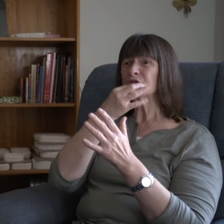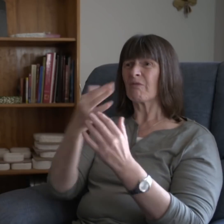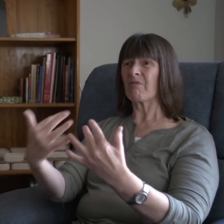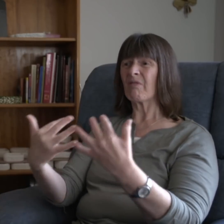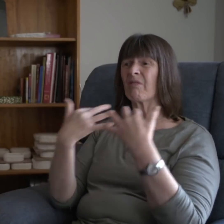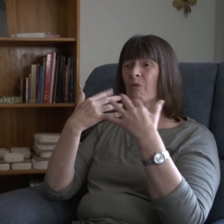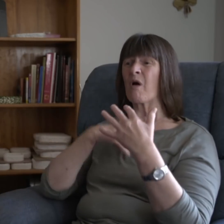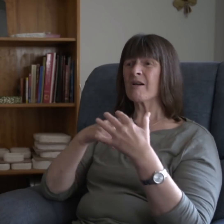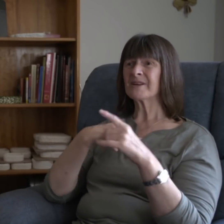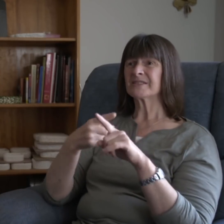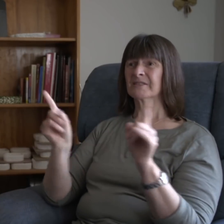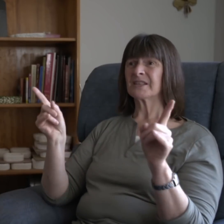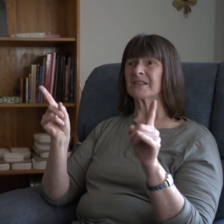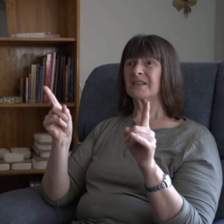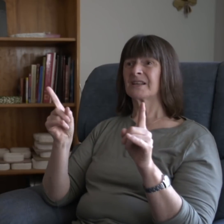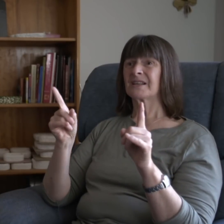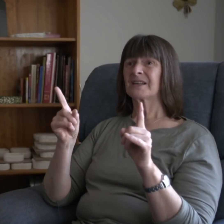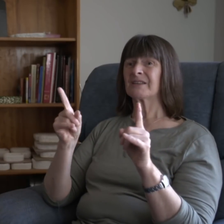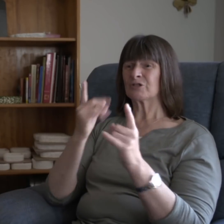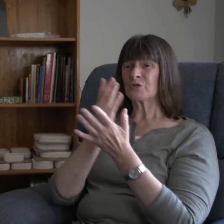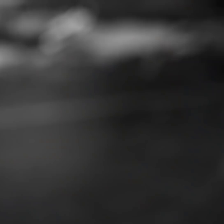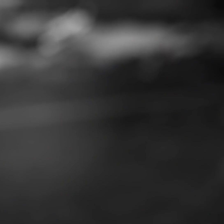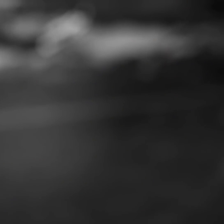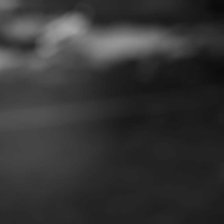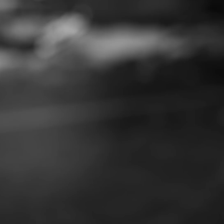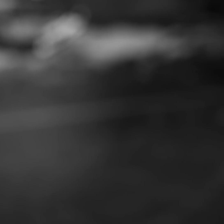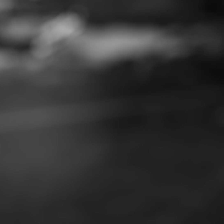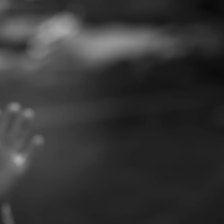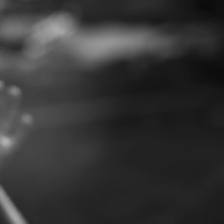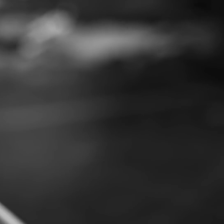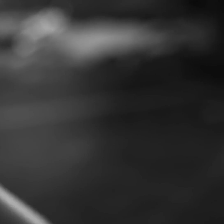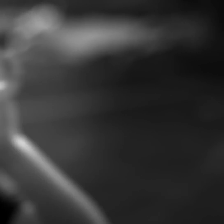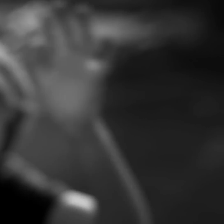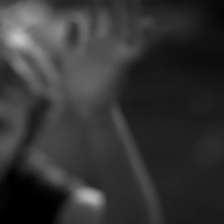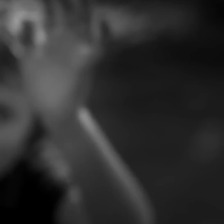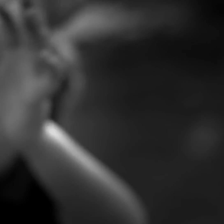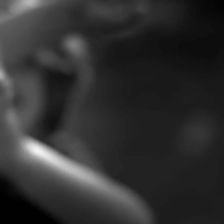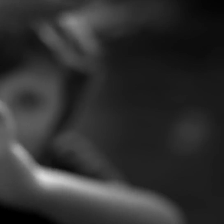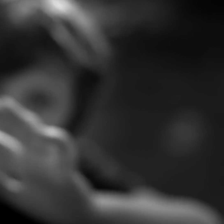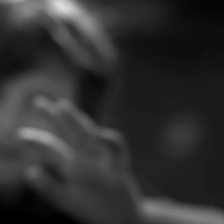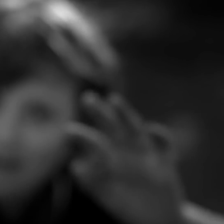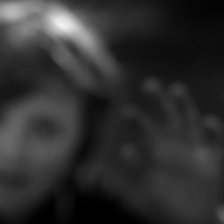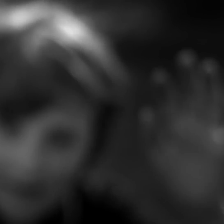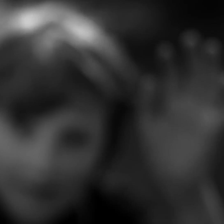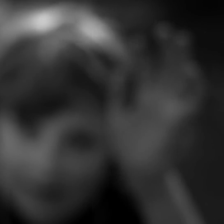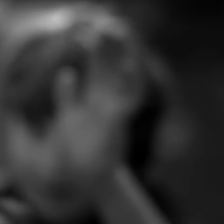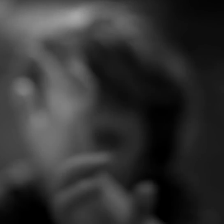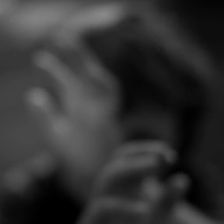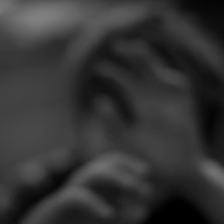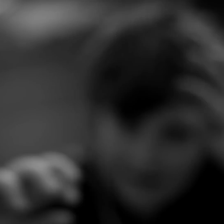Yeah, at school, the kids would tease me because I was different. I had lots of problems and they would tease me, they would wave their hands in